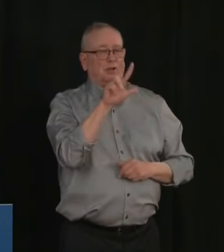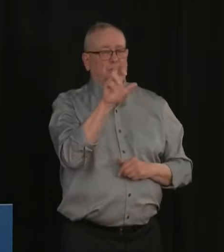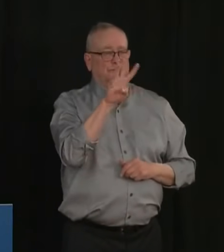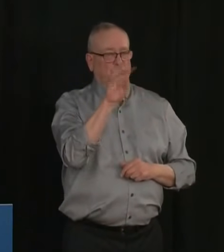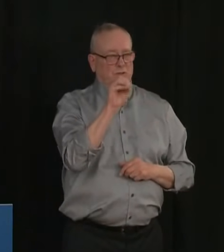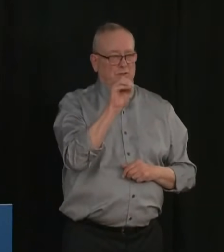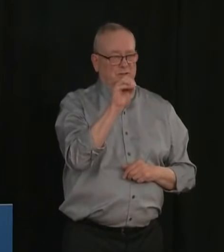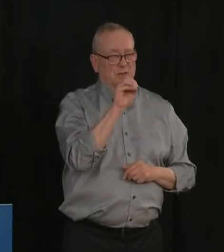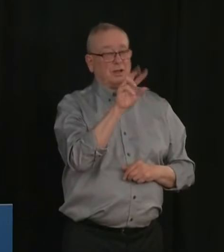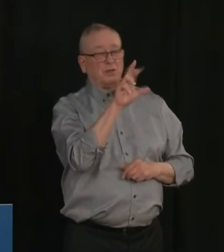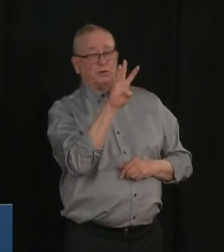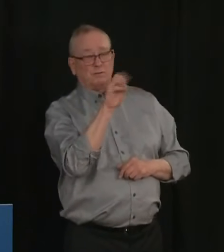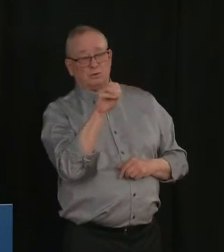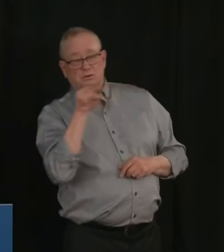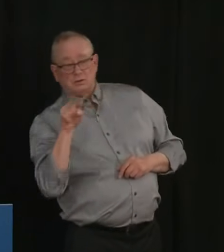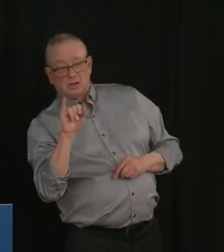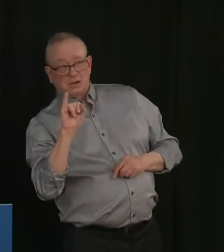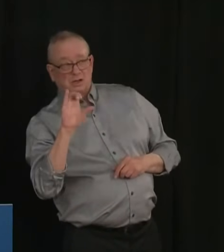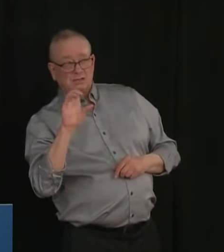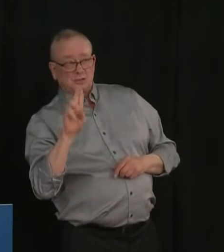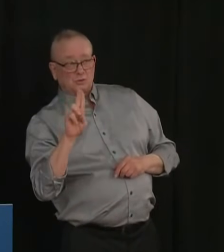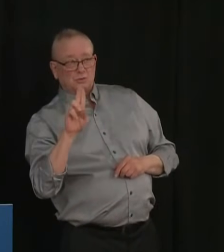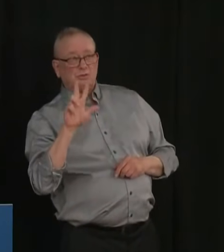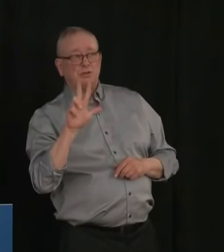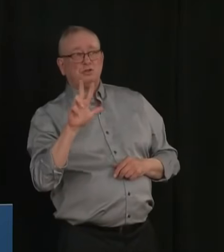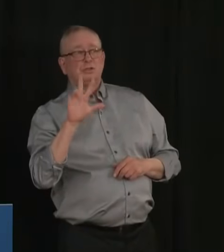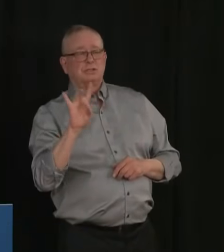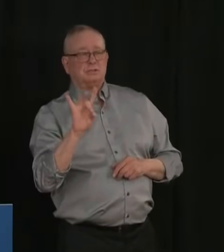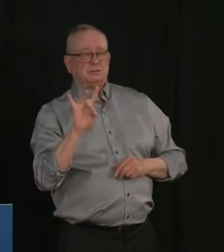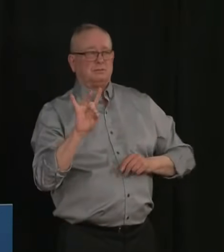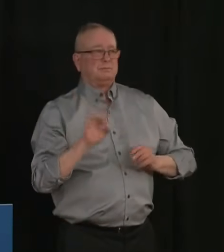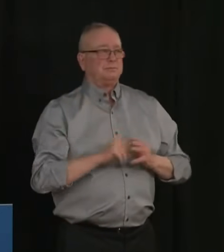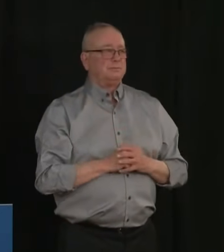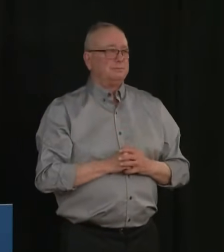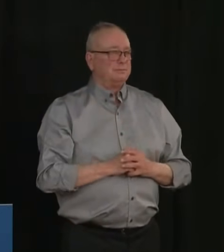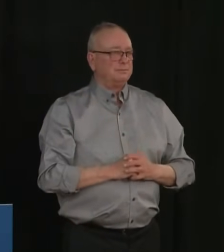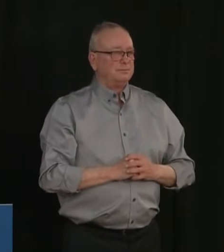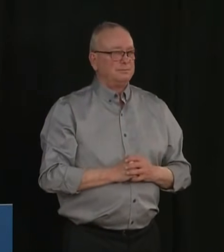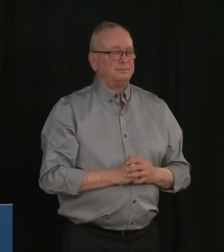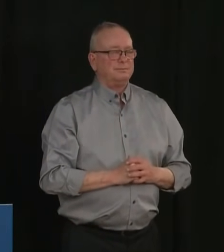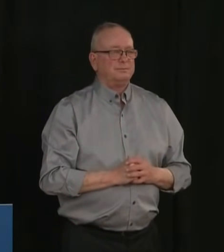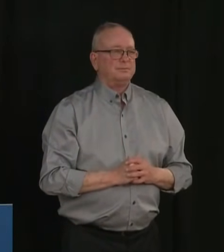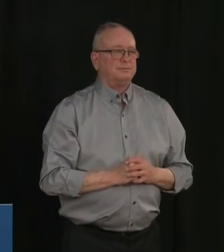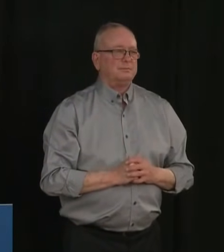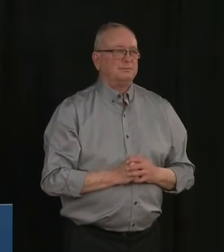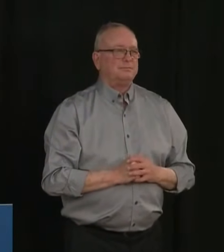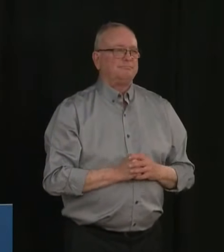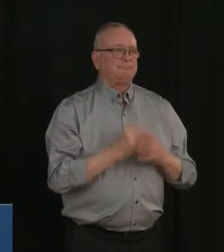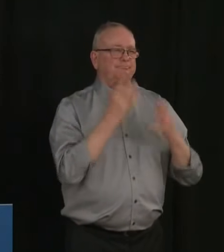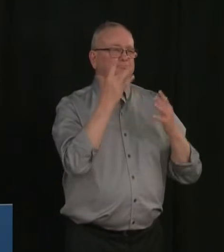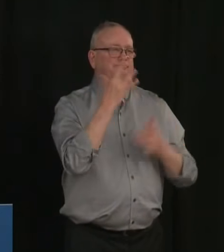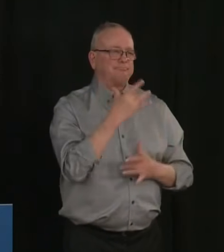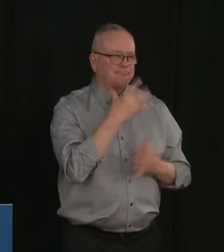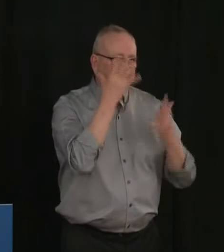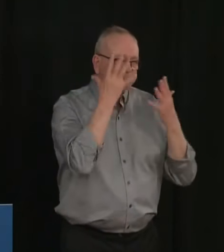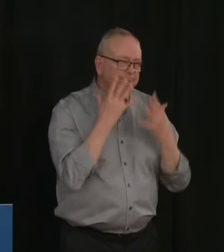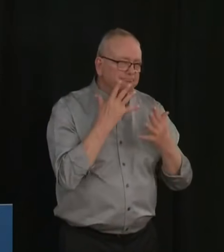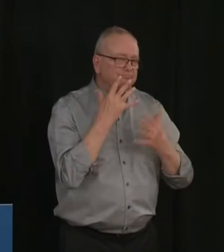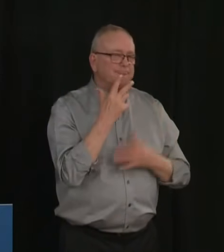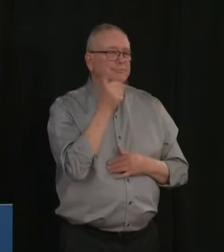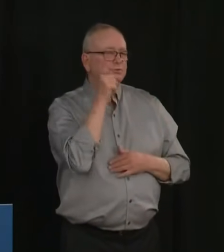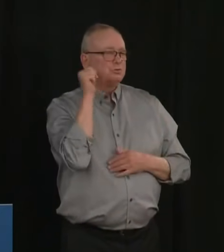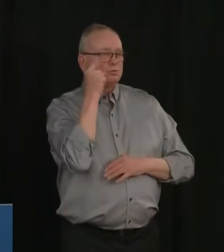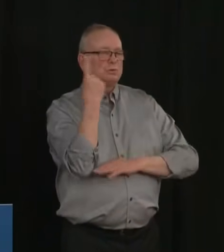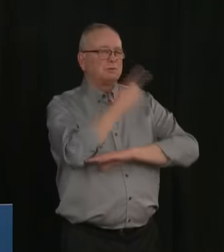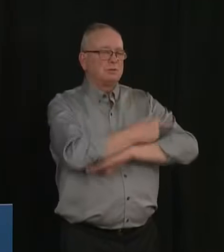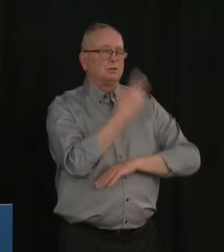for COVID-19, including 83 in the ICU. Sadly, 3 new deaths were reported to Alberta Health in